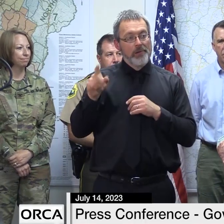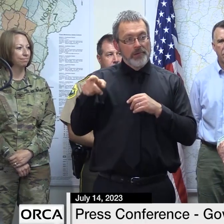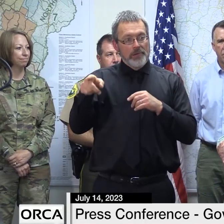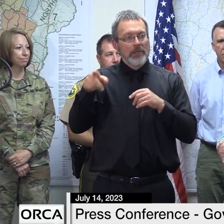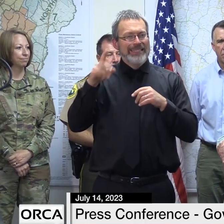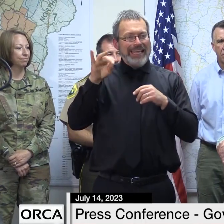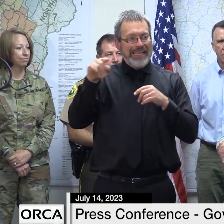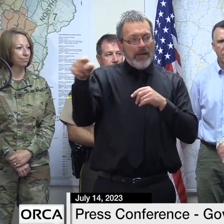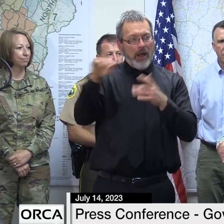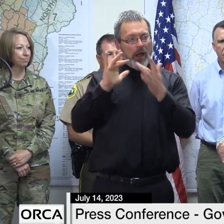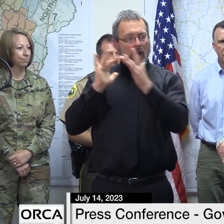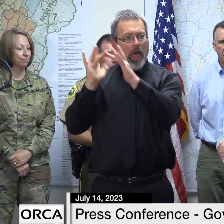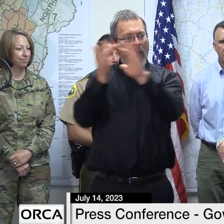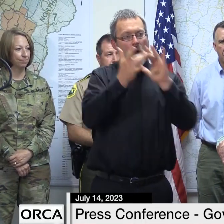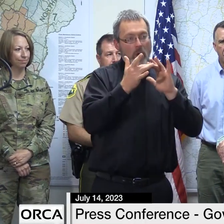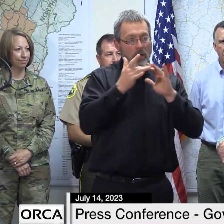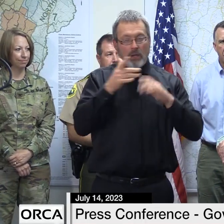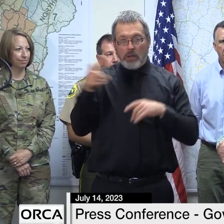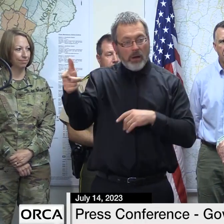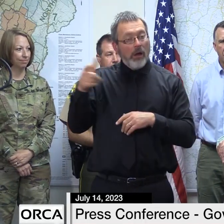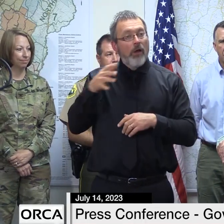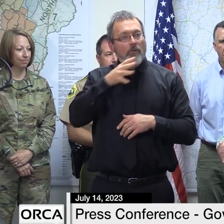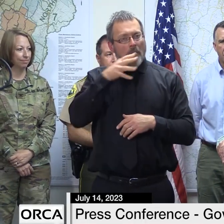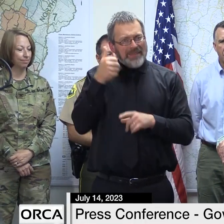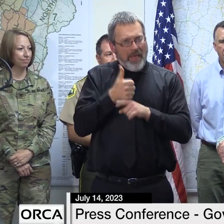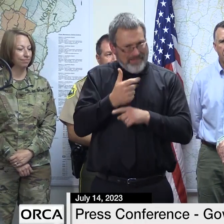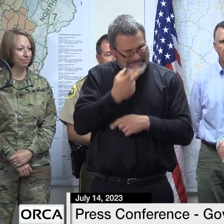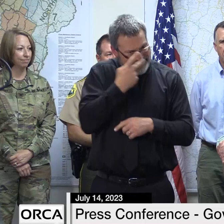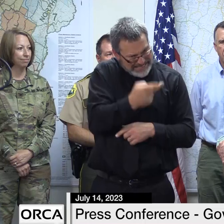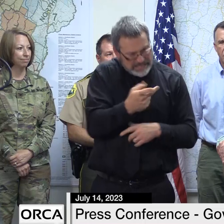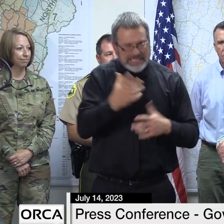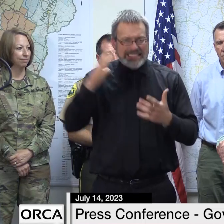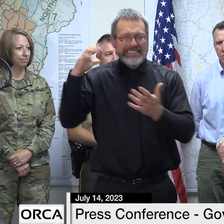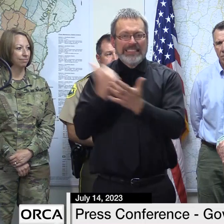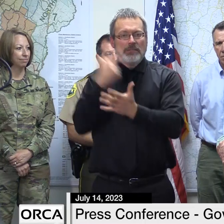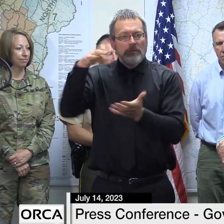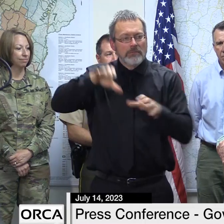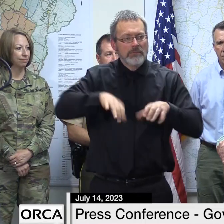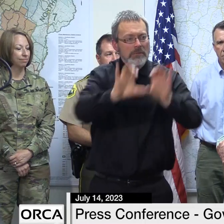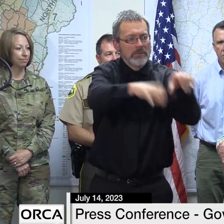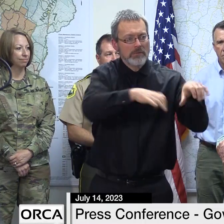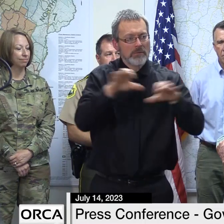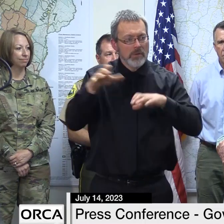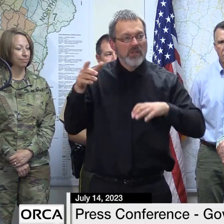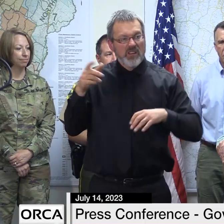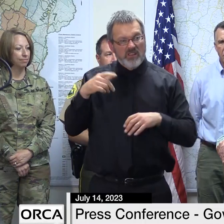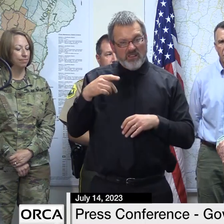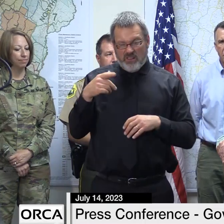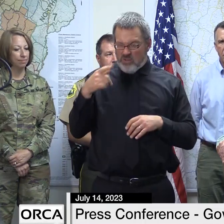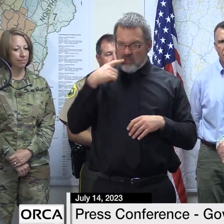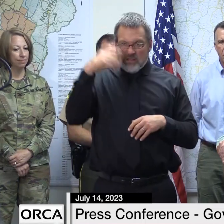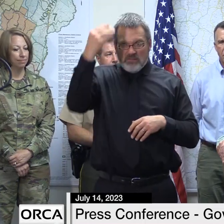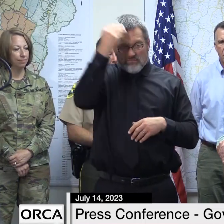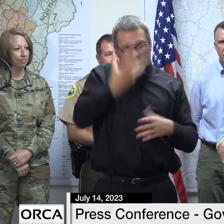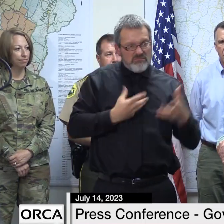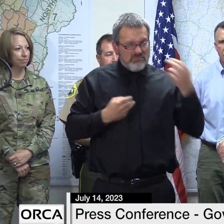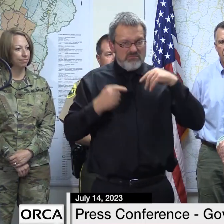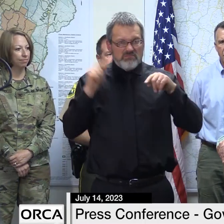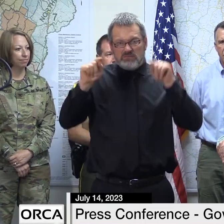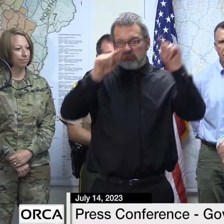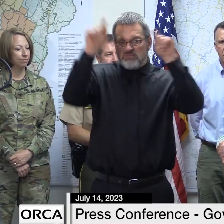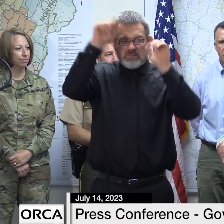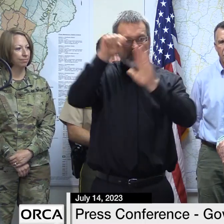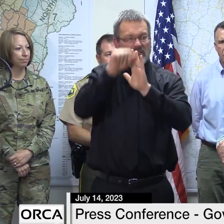and these are the stories you're going to see all across the state of Vermont, people just doing the work that needs to be done. He got his tractor together. He's